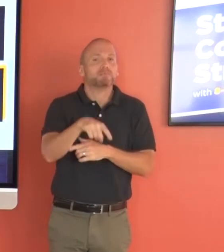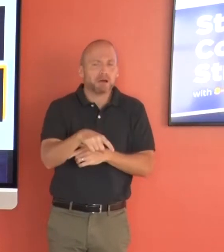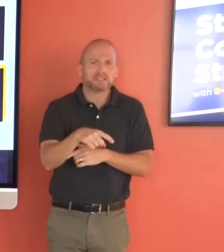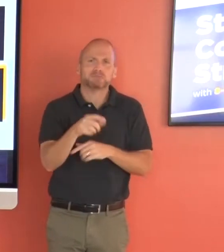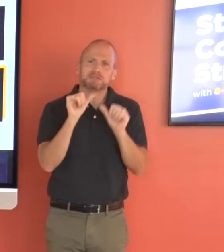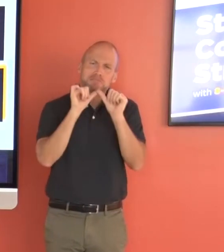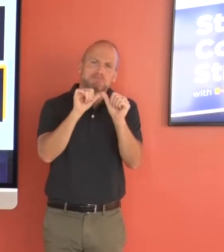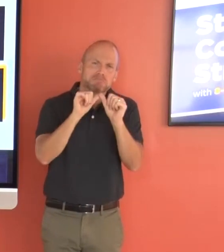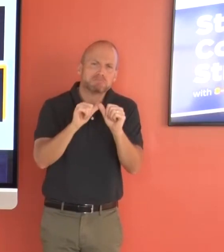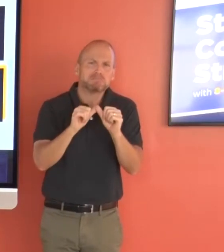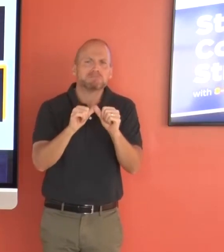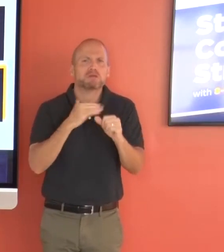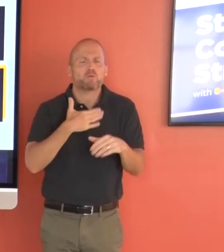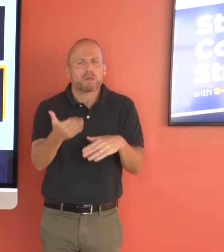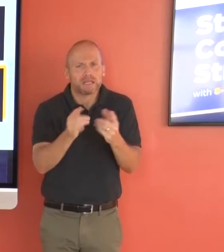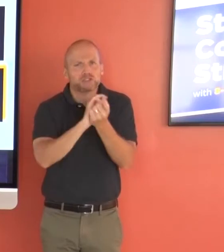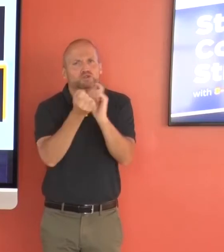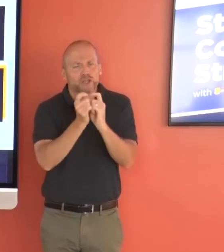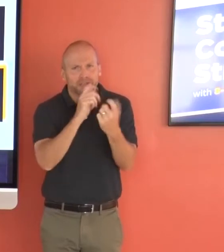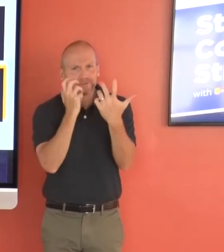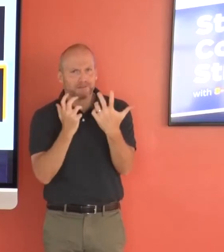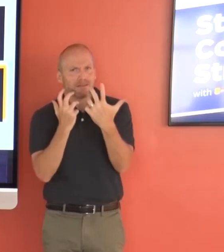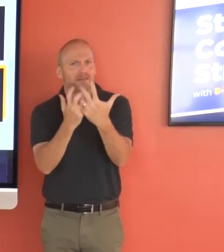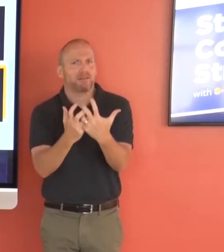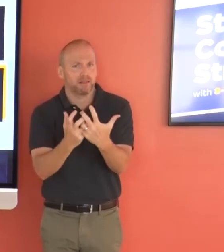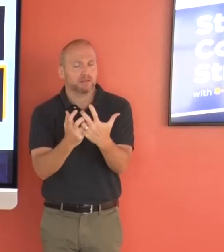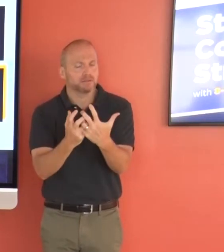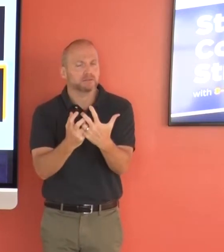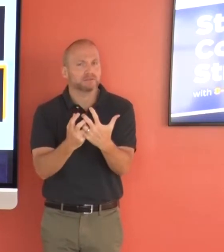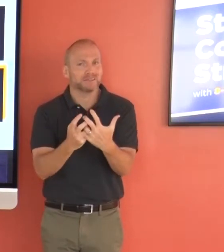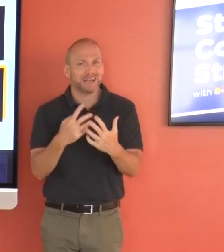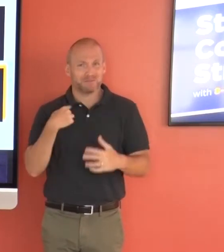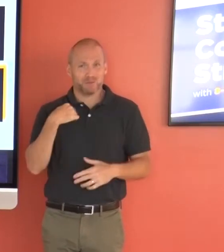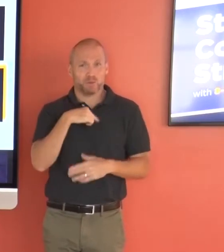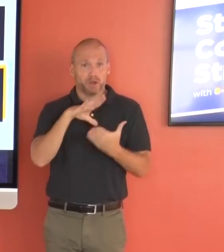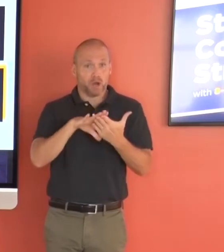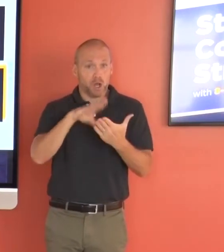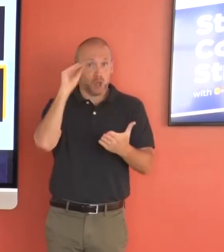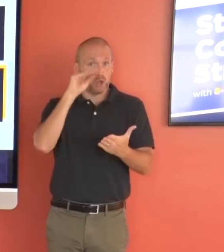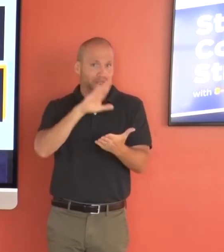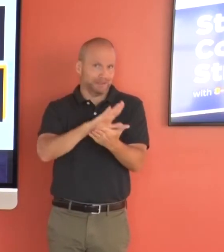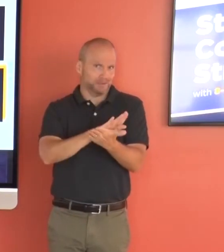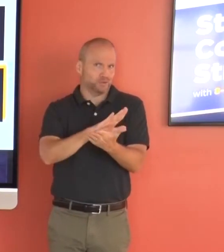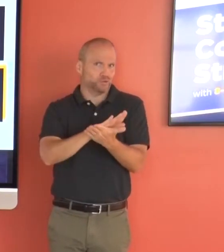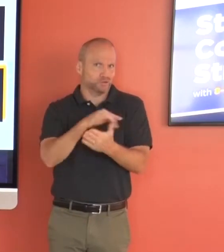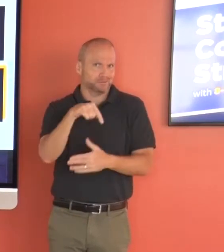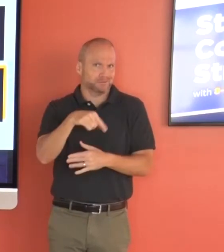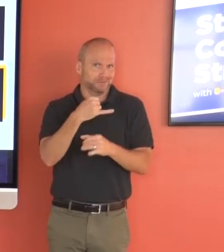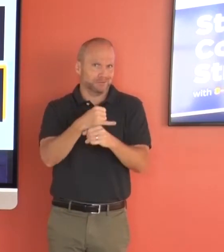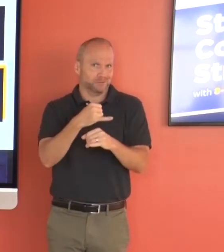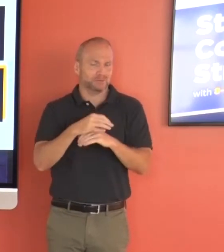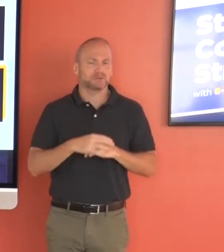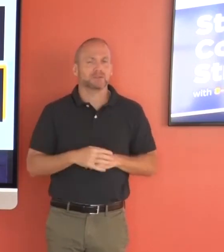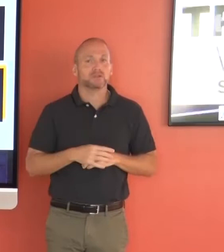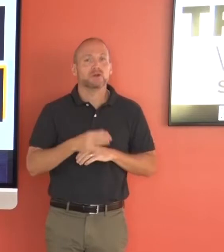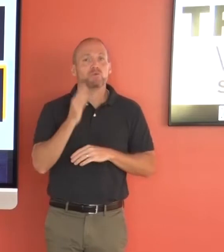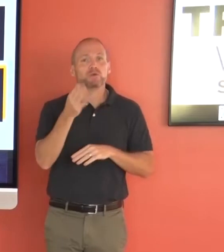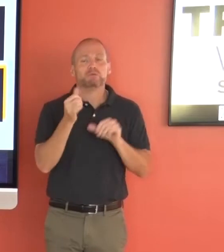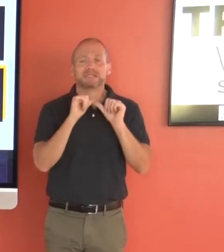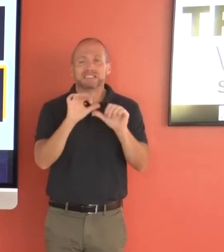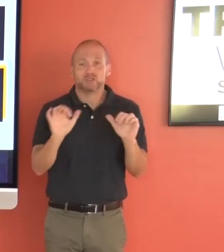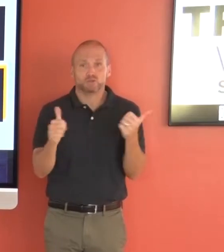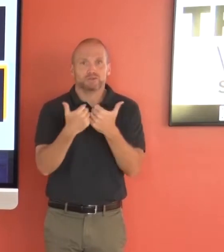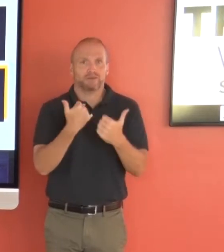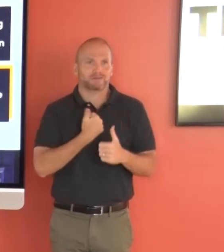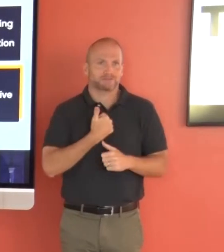resilient. So as we think about all of that, that means we're a learning institution. As we are a learning institution, we will continually challenge